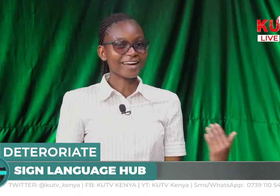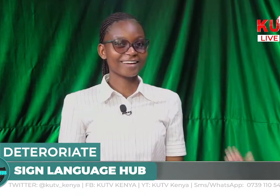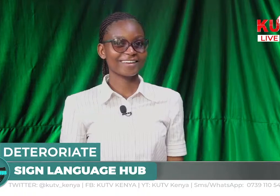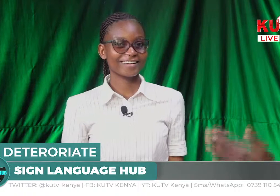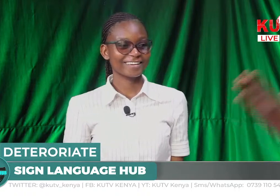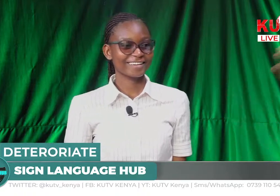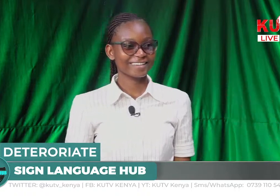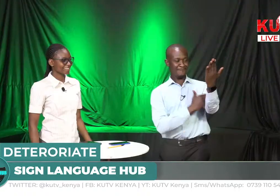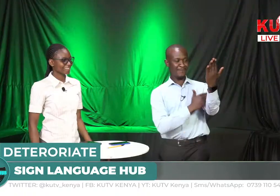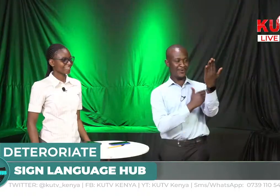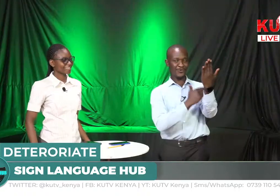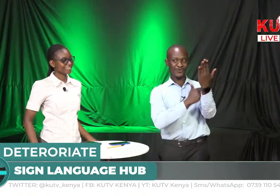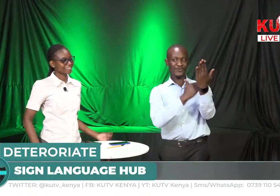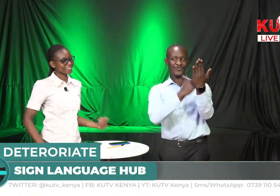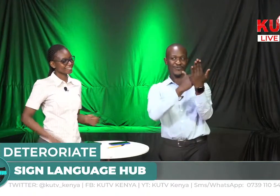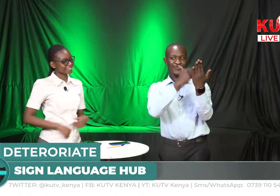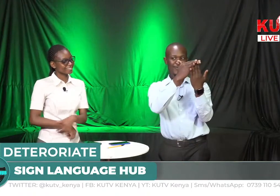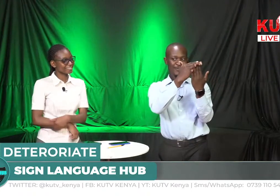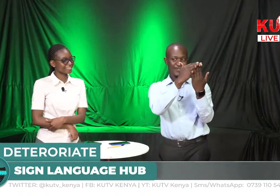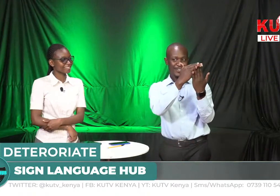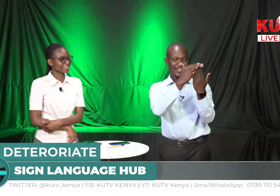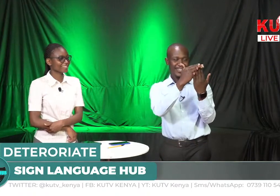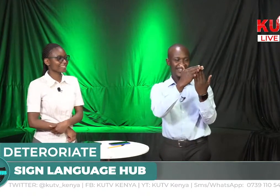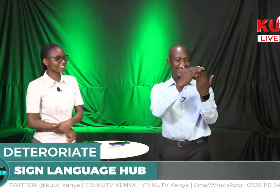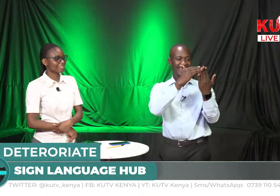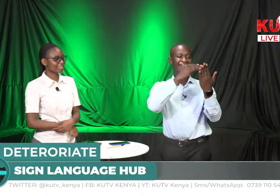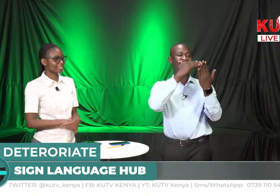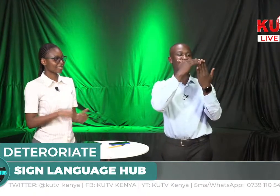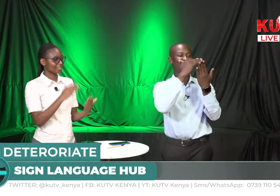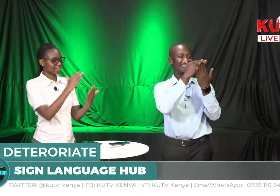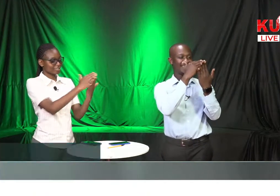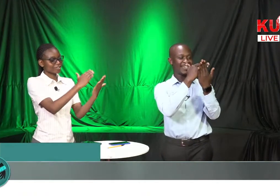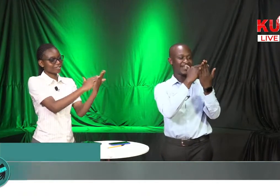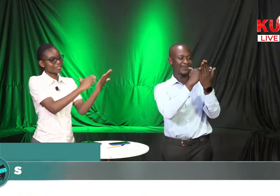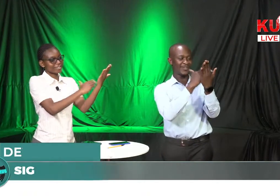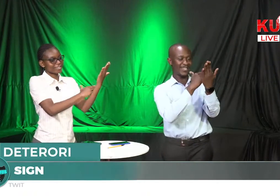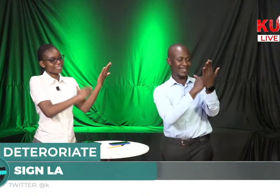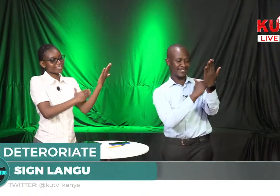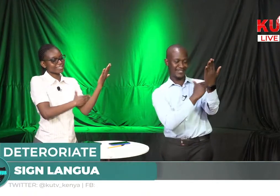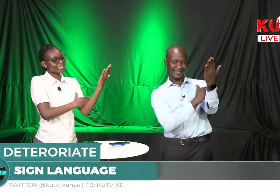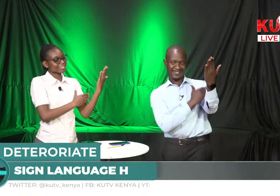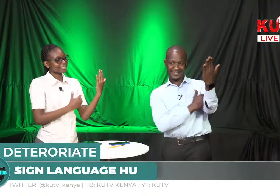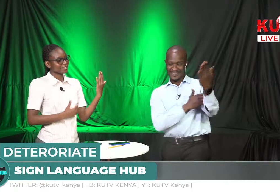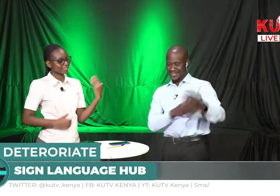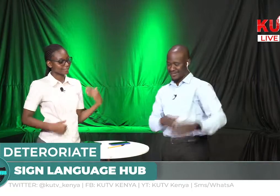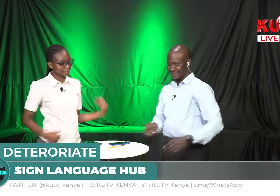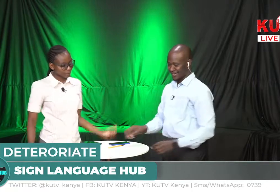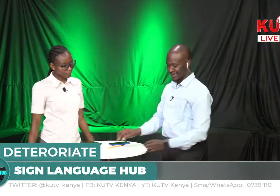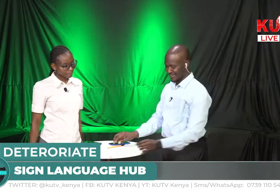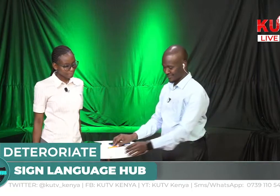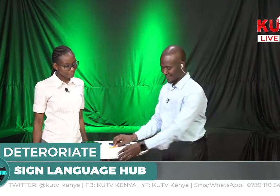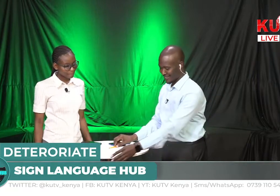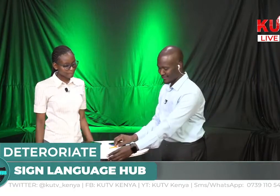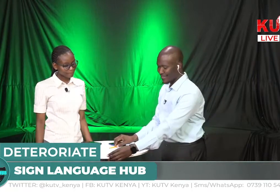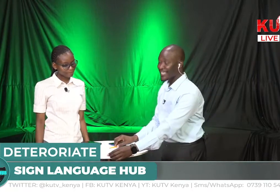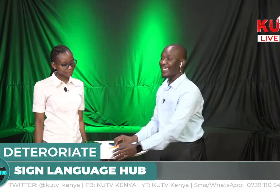So improve, then deteriorate. Okay, let's continue.